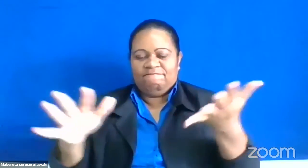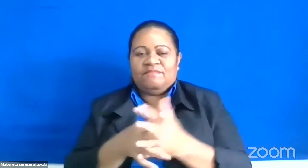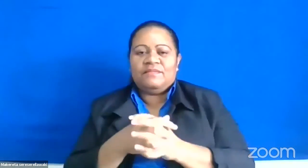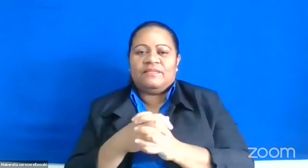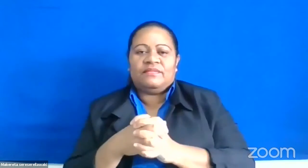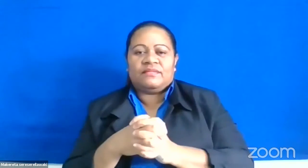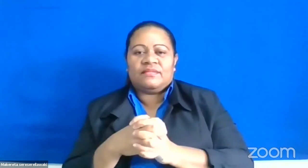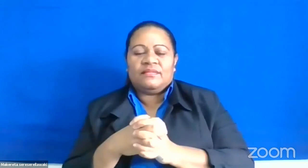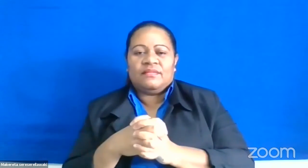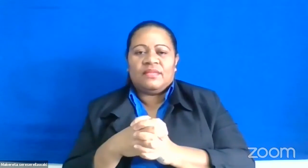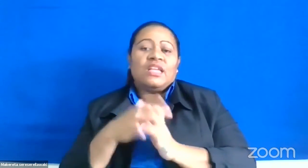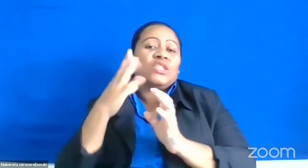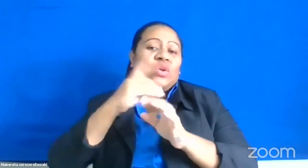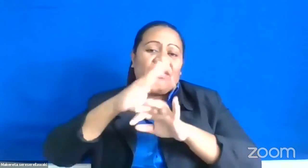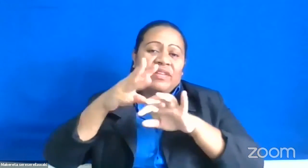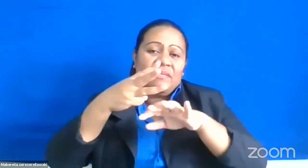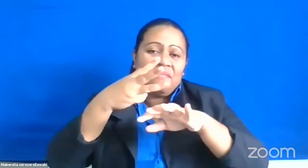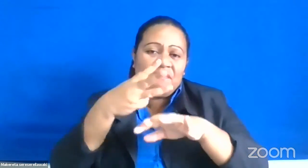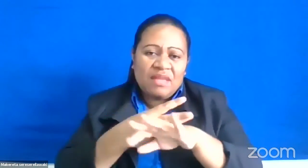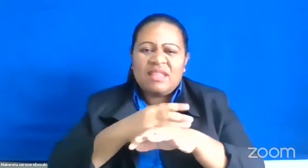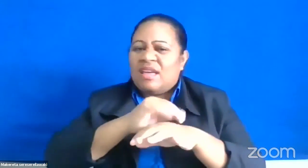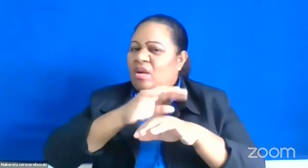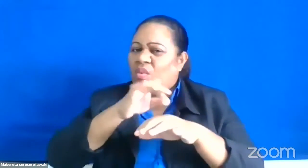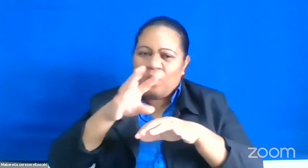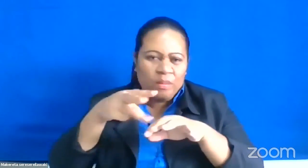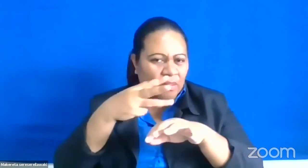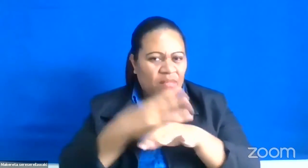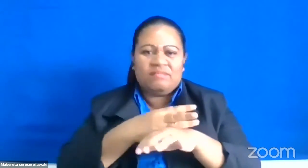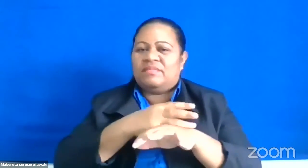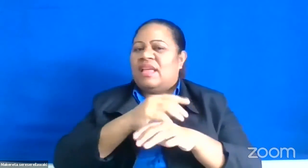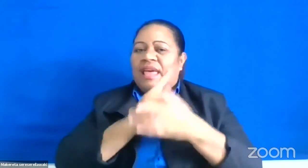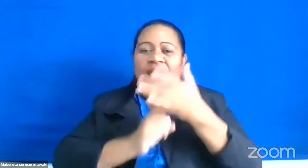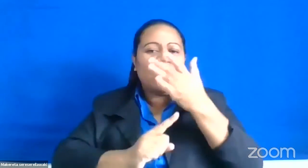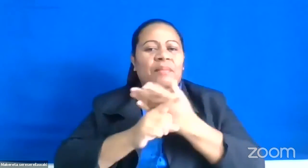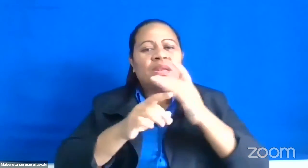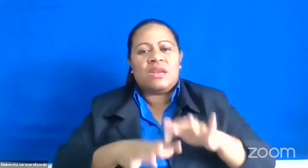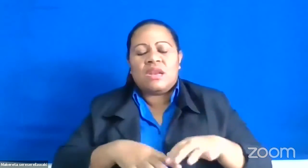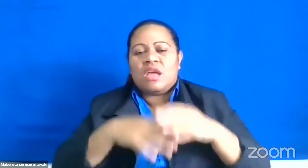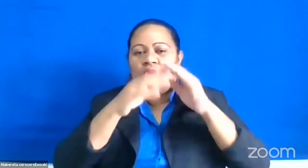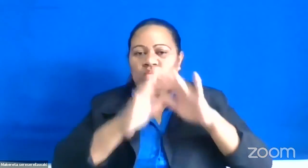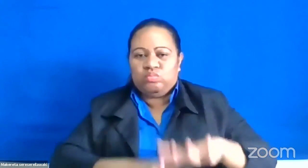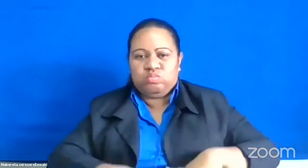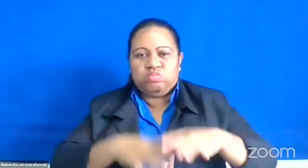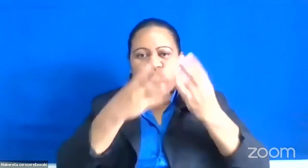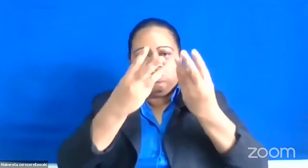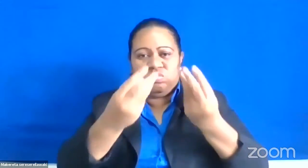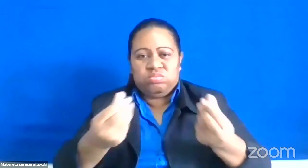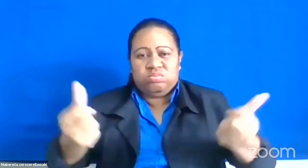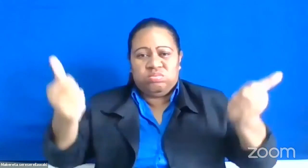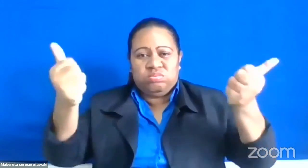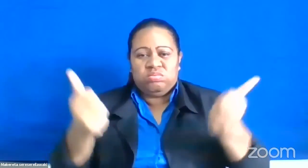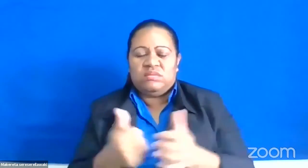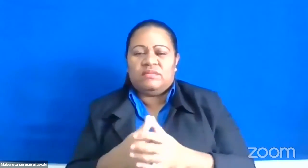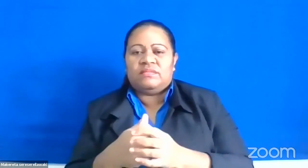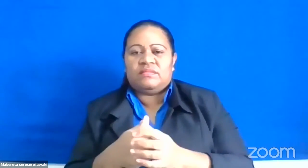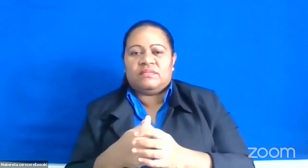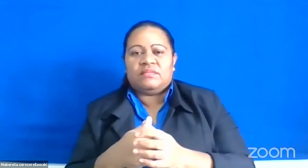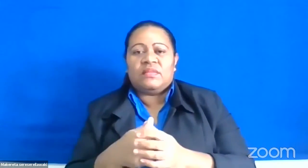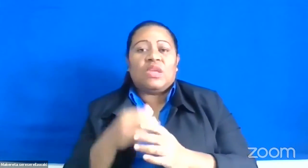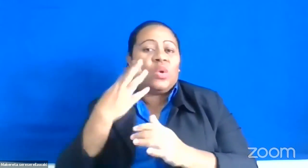months and months of uh droughts and then we have when we have rains